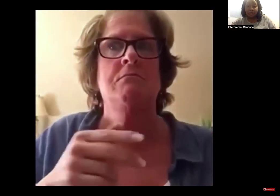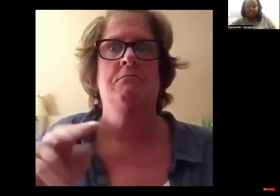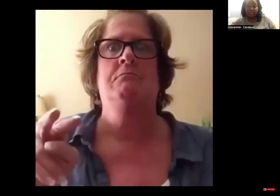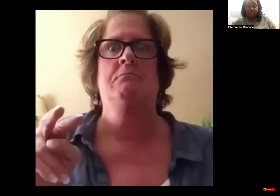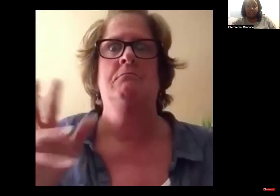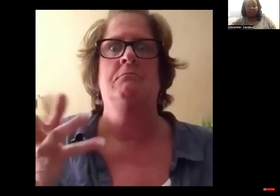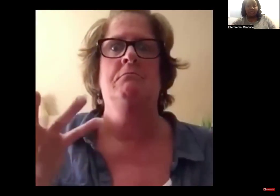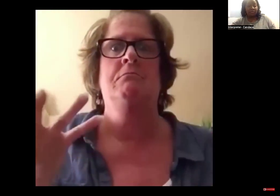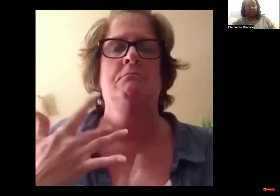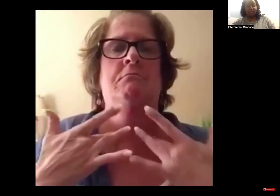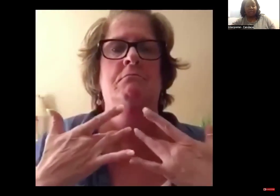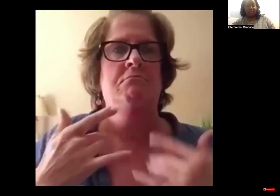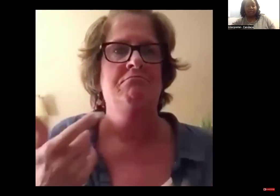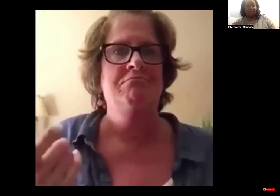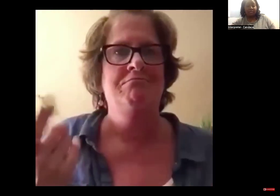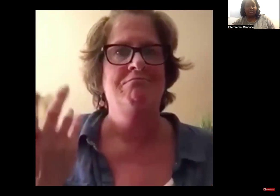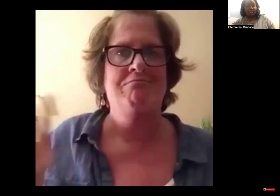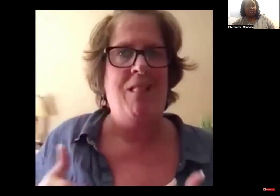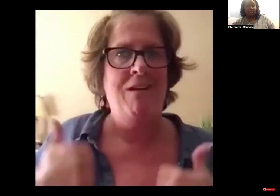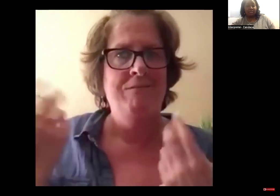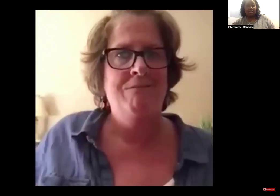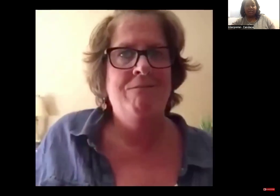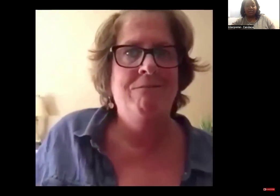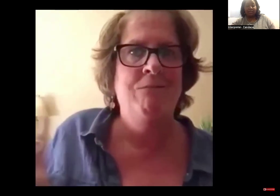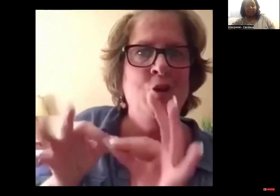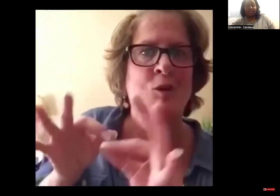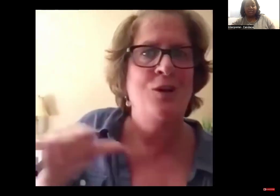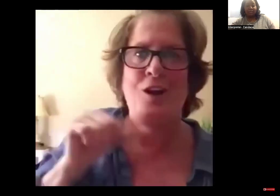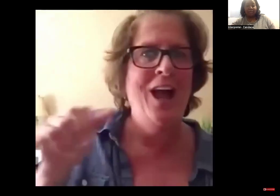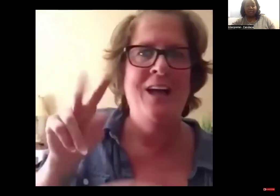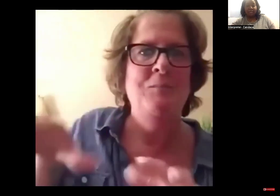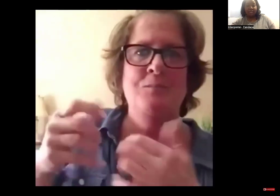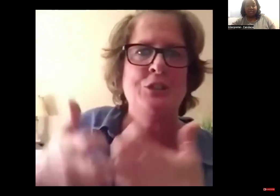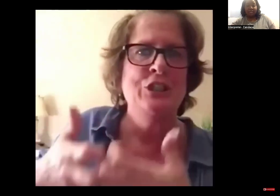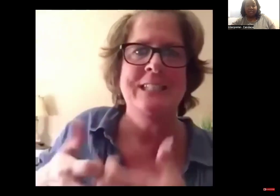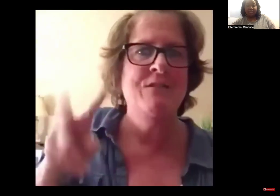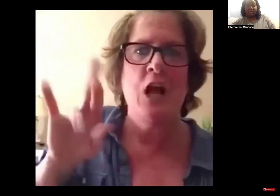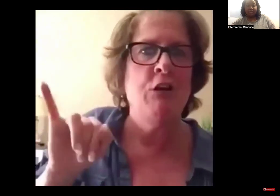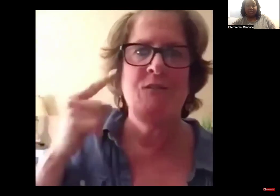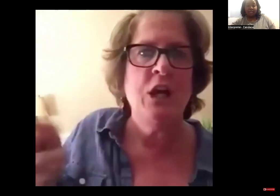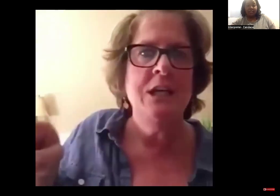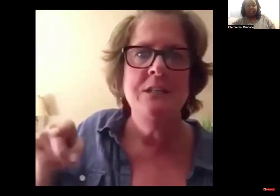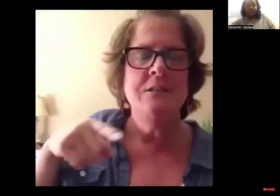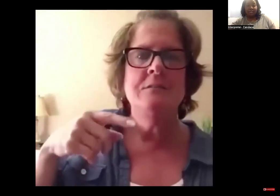a different country. And I was flabbergasted. That never did come to mind.